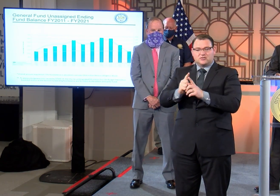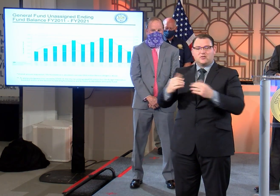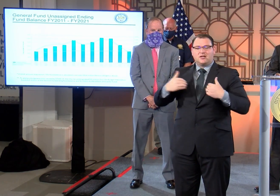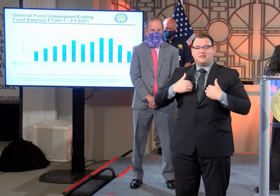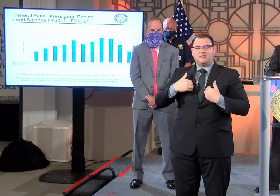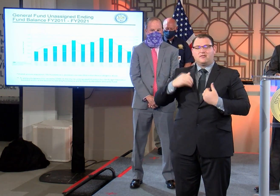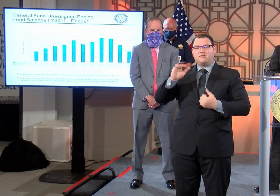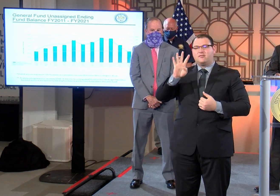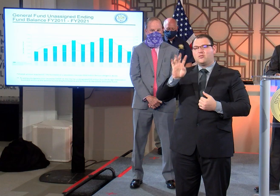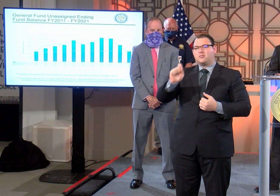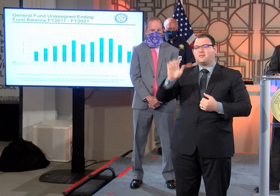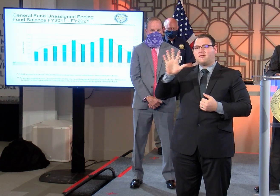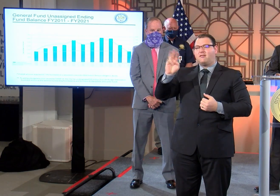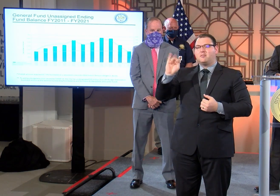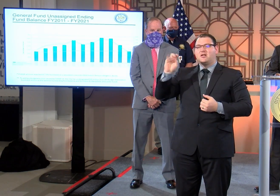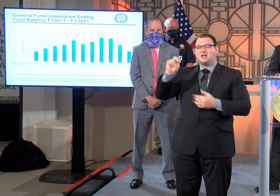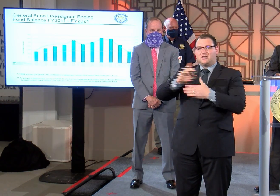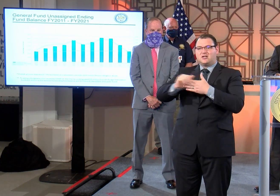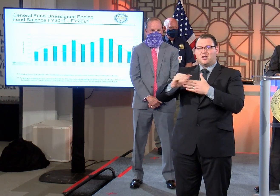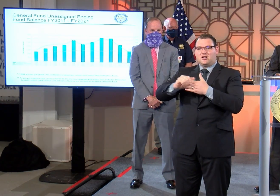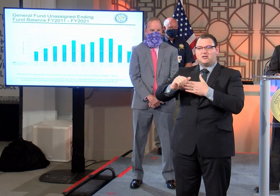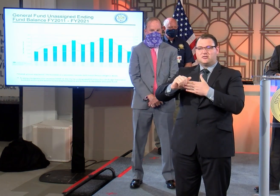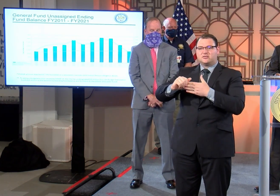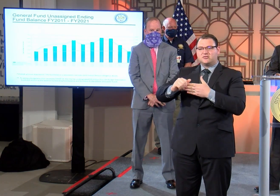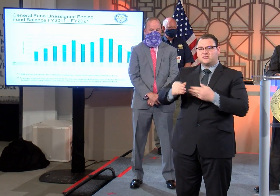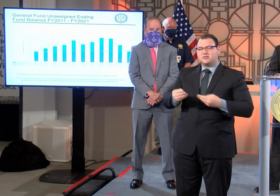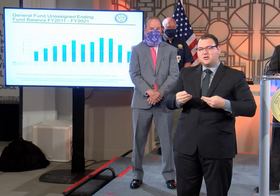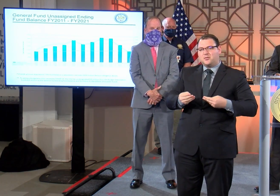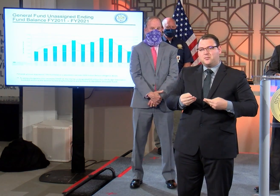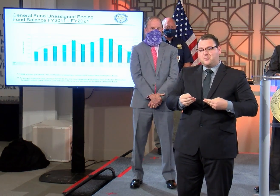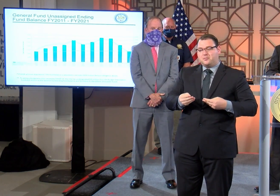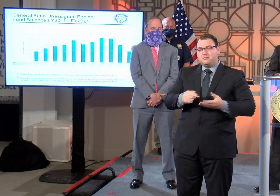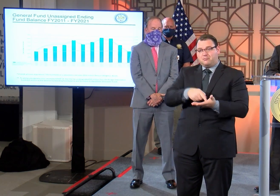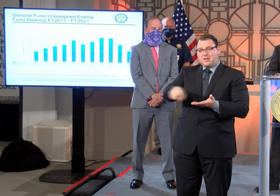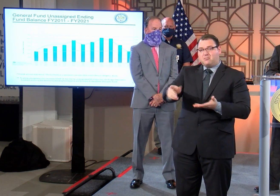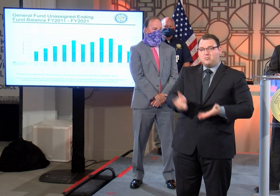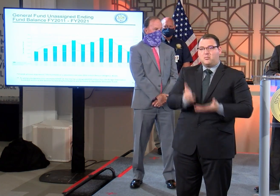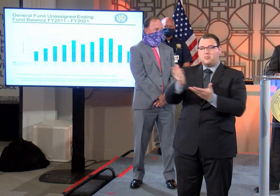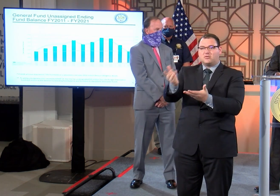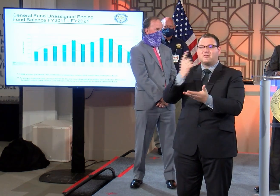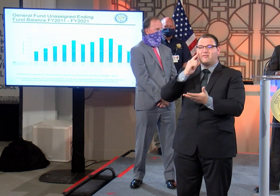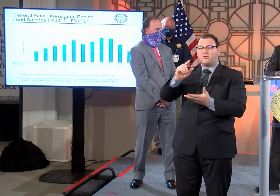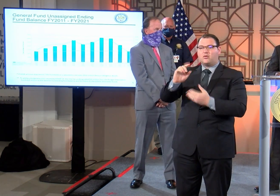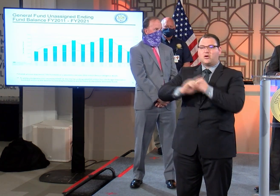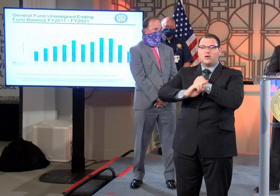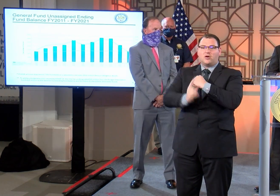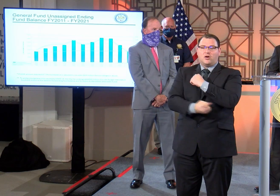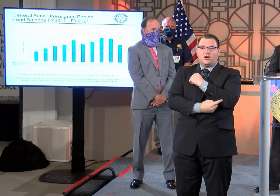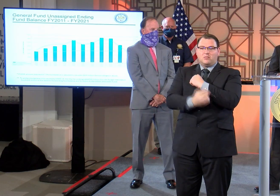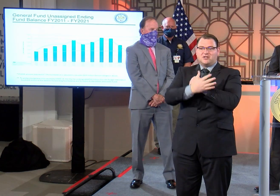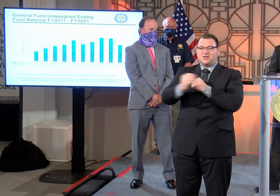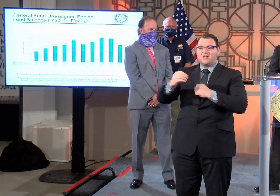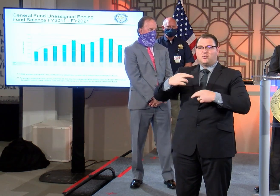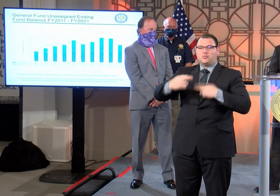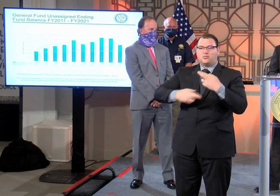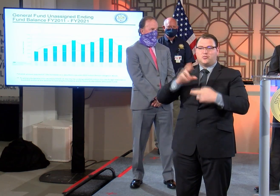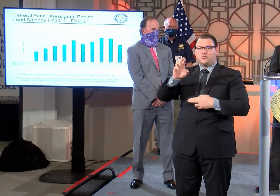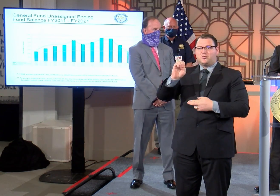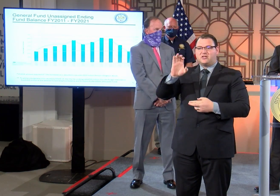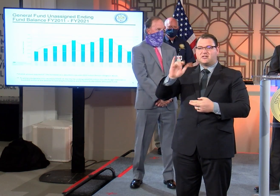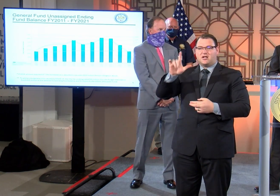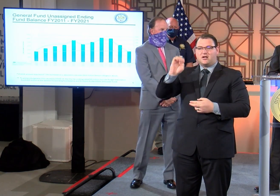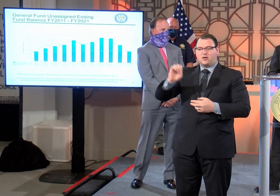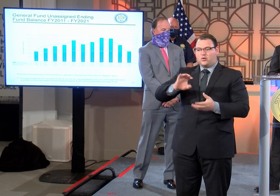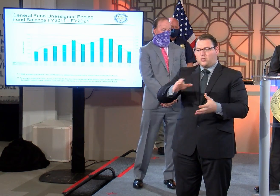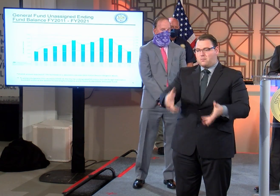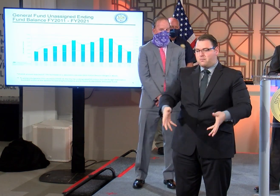for the lease payment proposal for the garbage and recyclable bins, which we have been discussing around